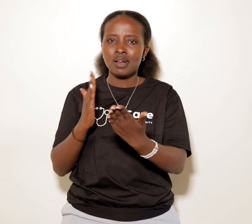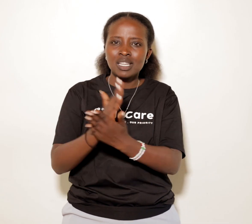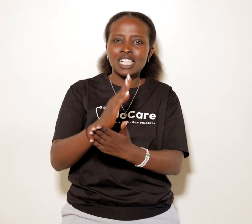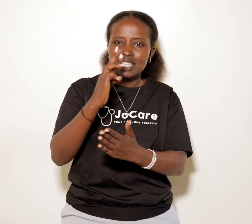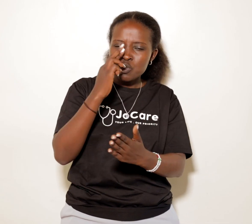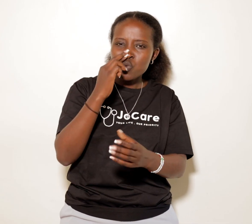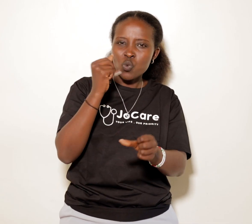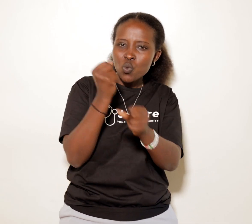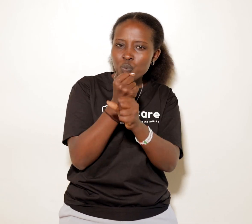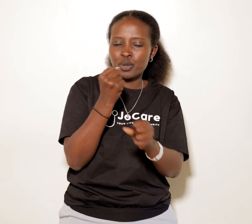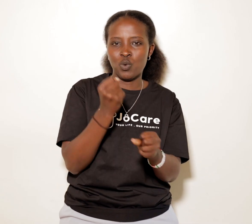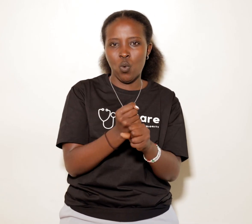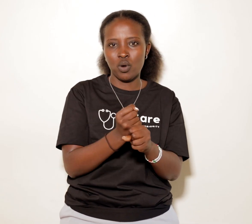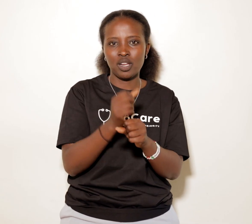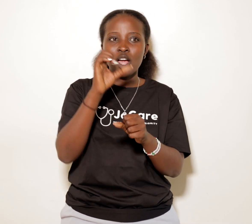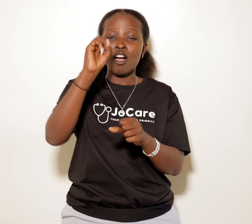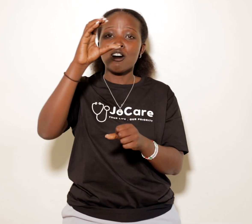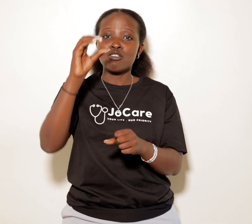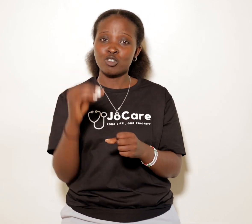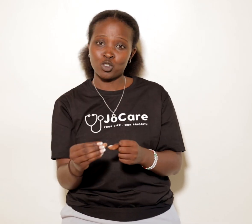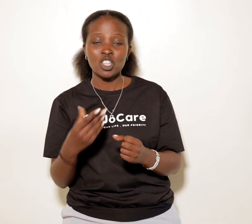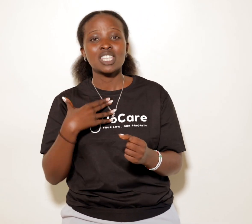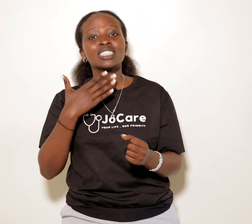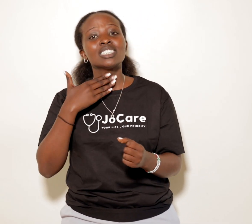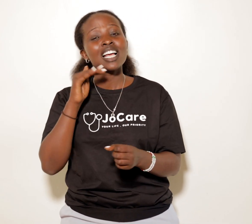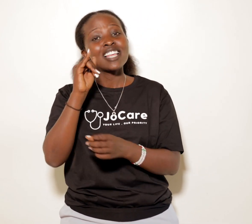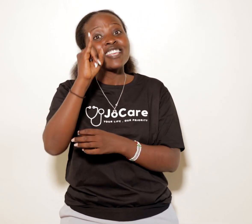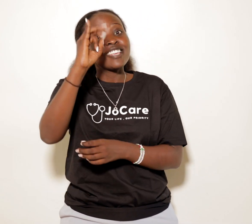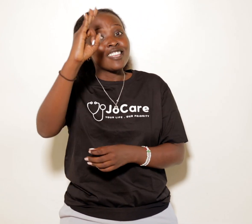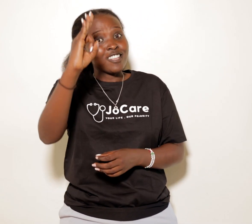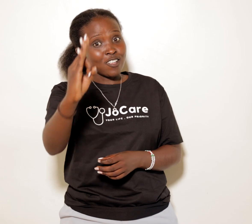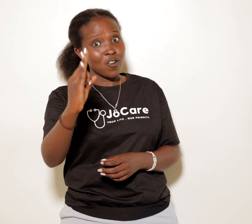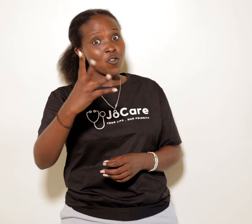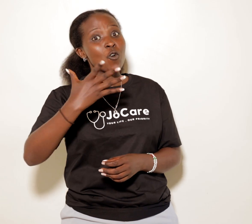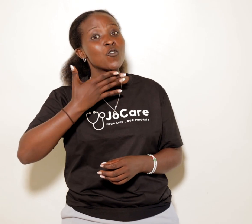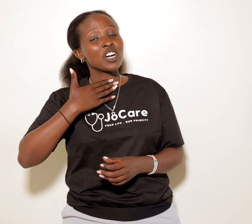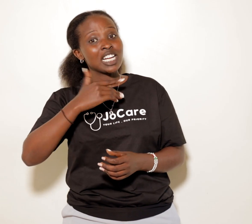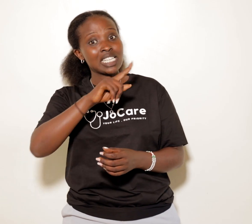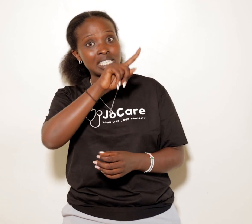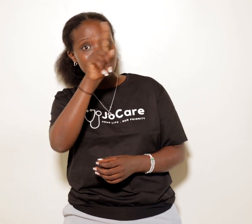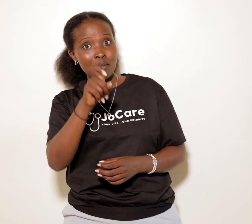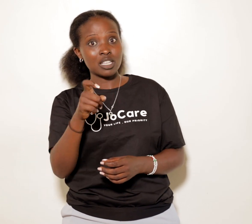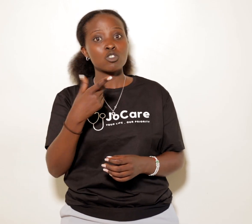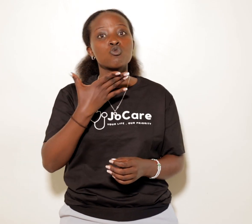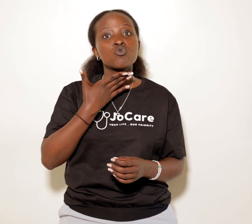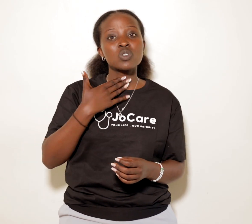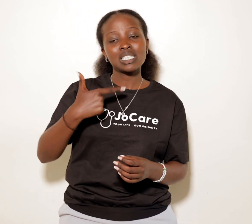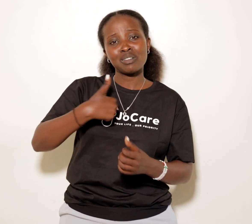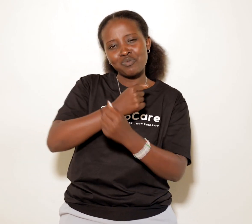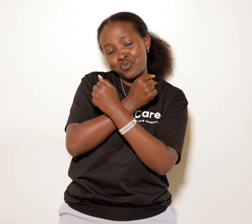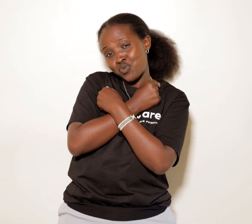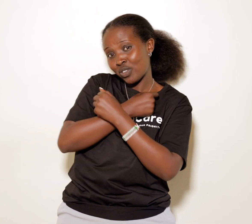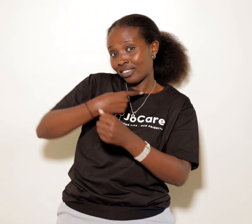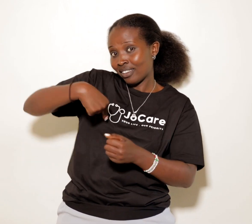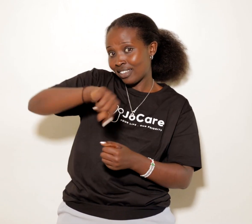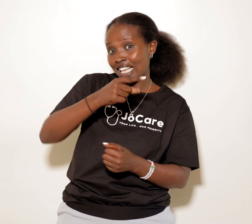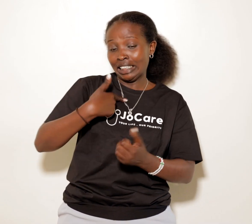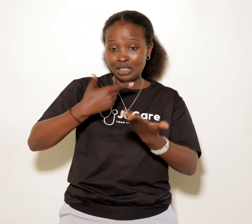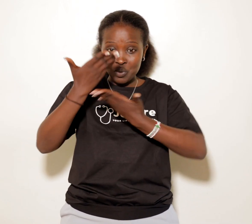that. So I can say that if you have any question or if you like this topic,